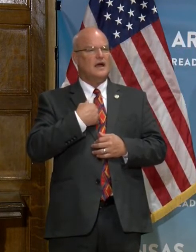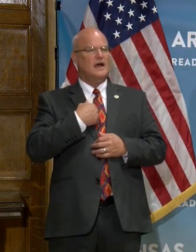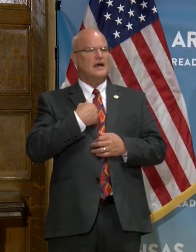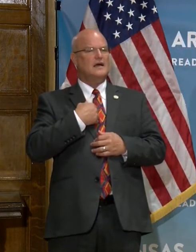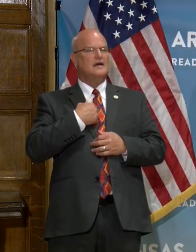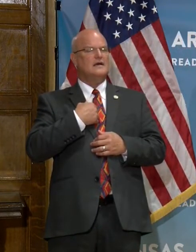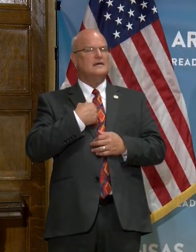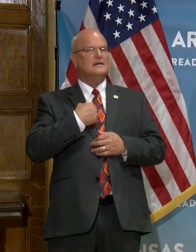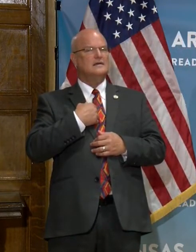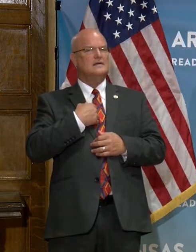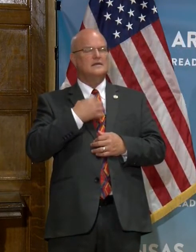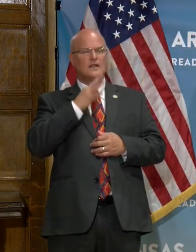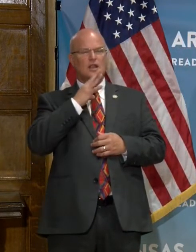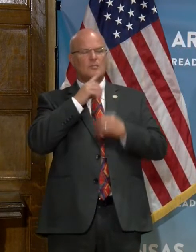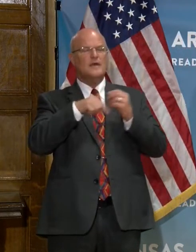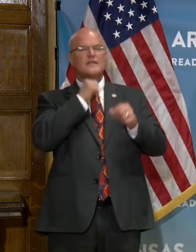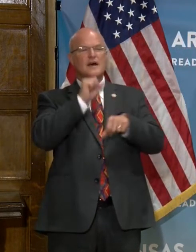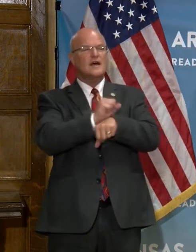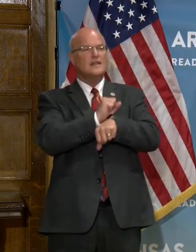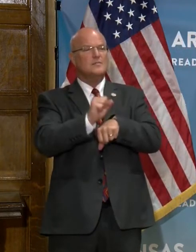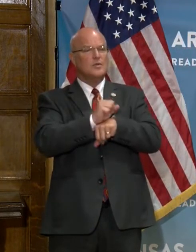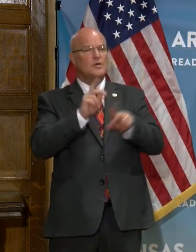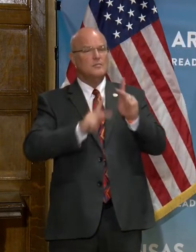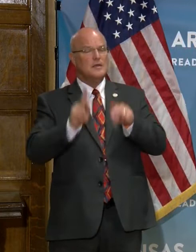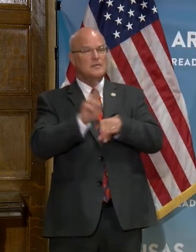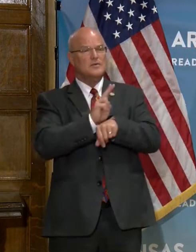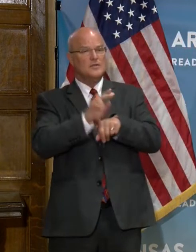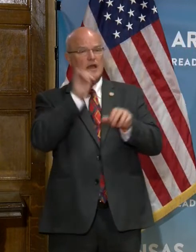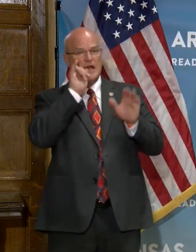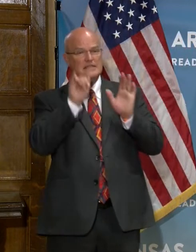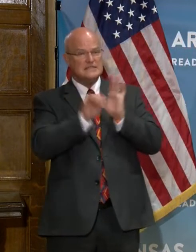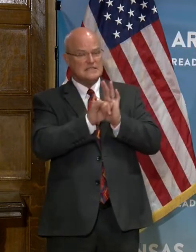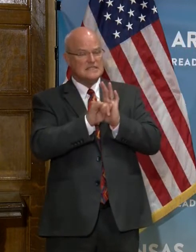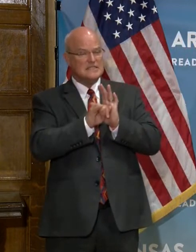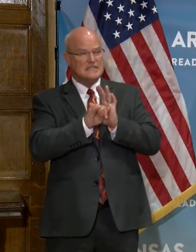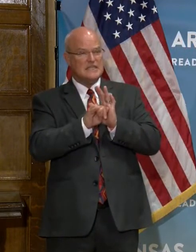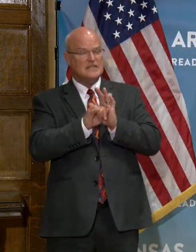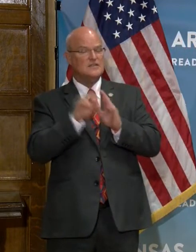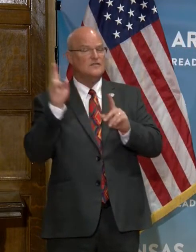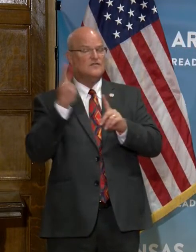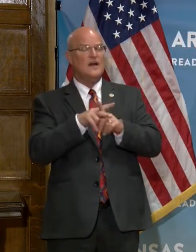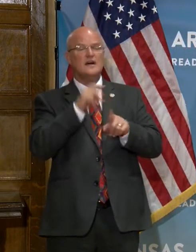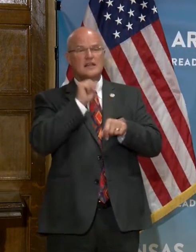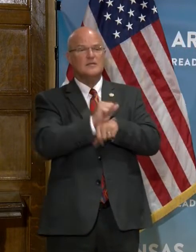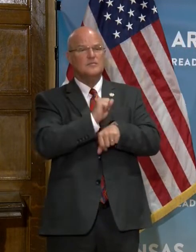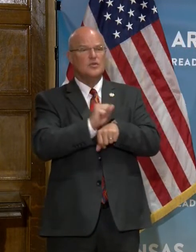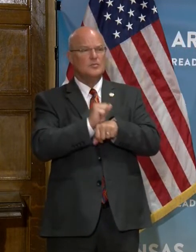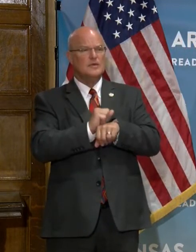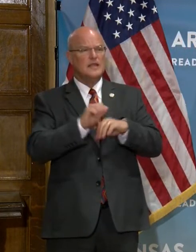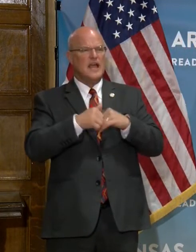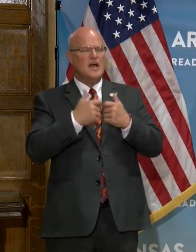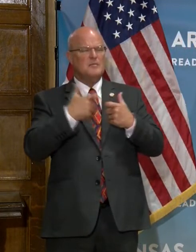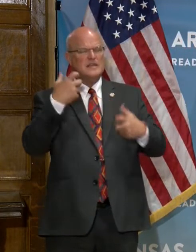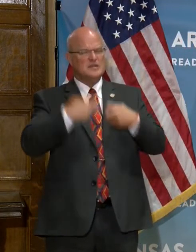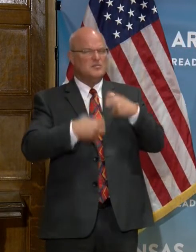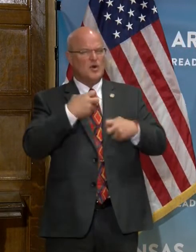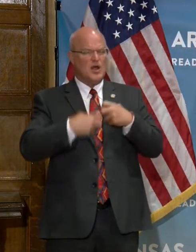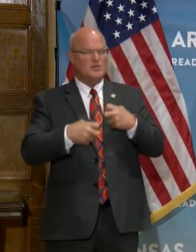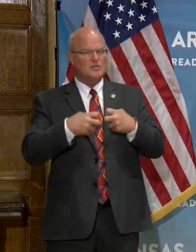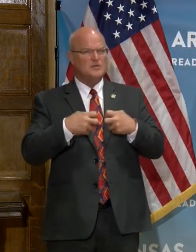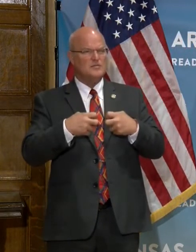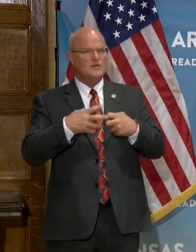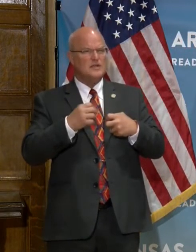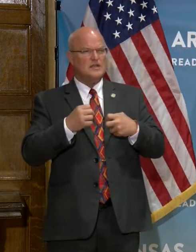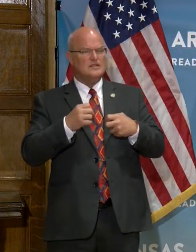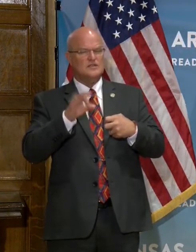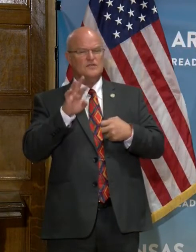falling victim to unemployment fraud as people are using their identity to file for unemployment. How big of an issue is this for Arkansas, and what can the